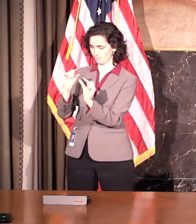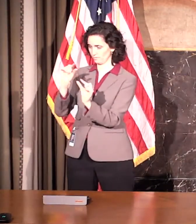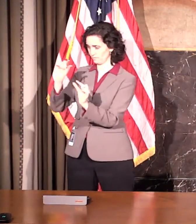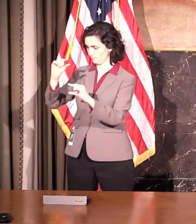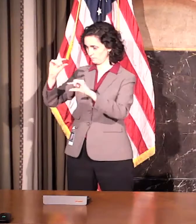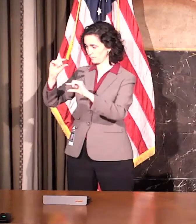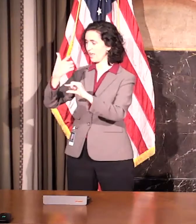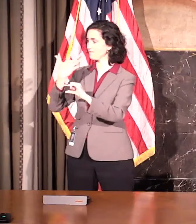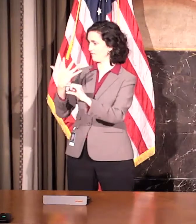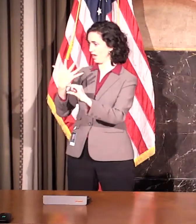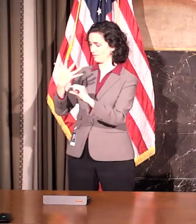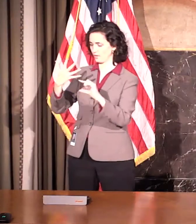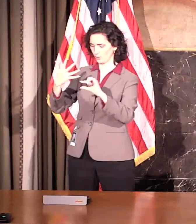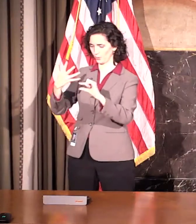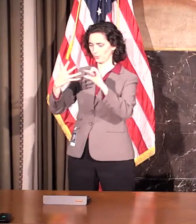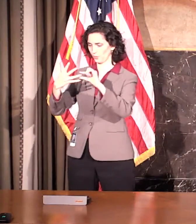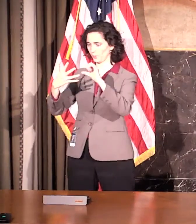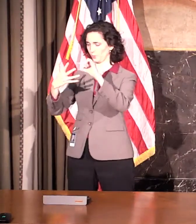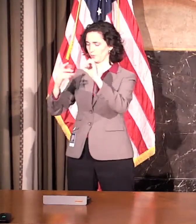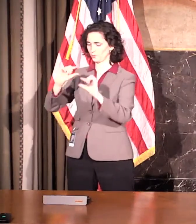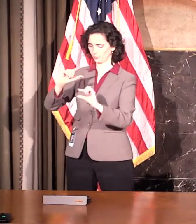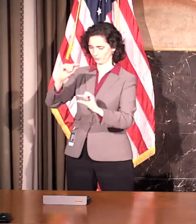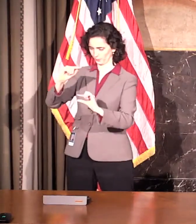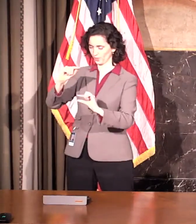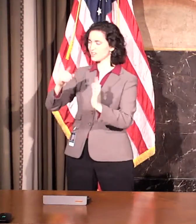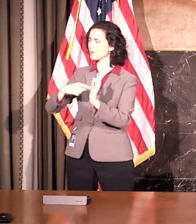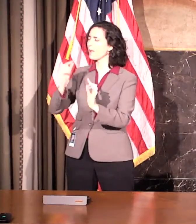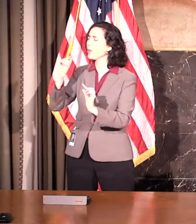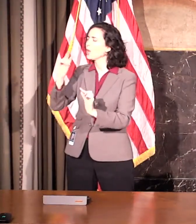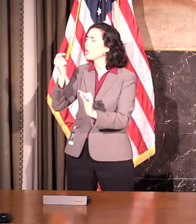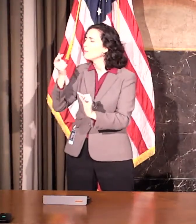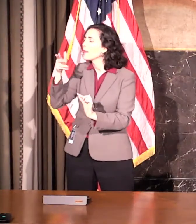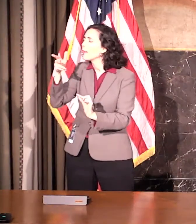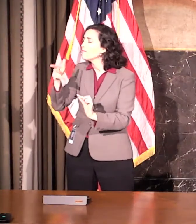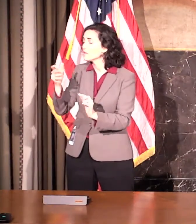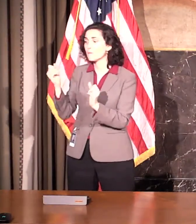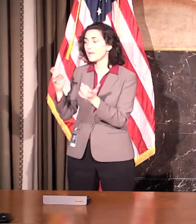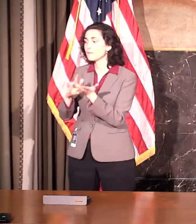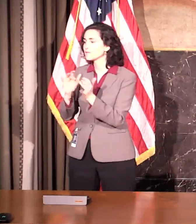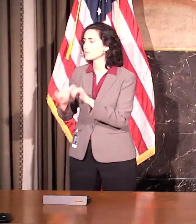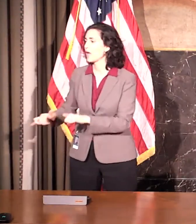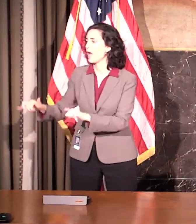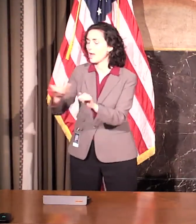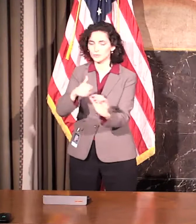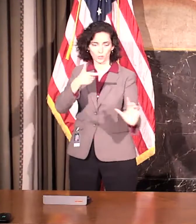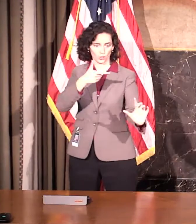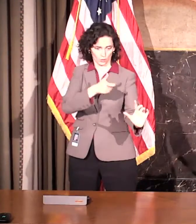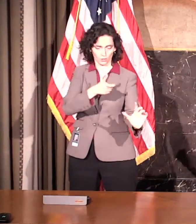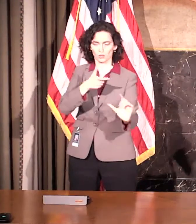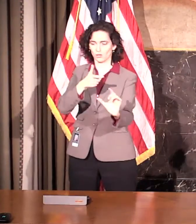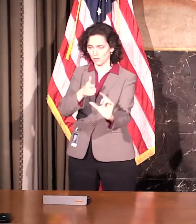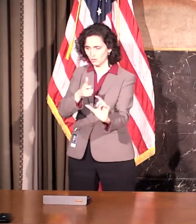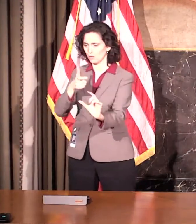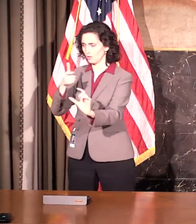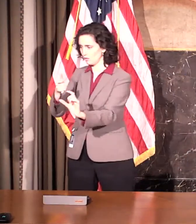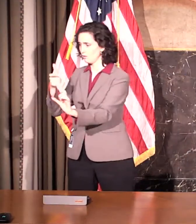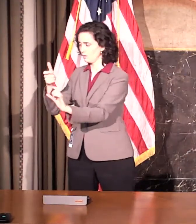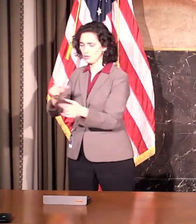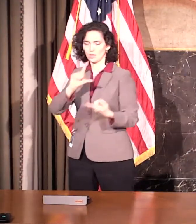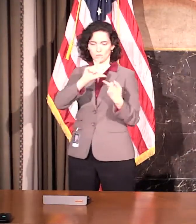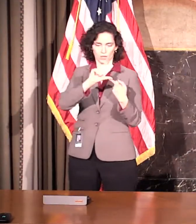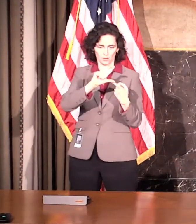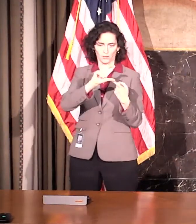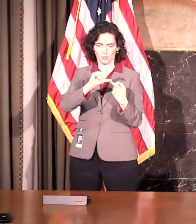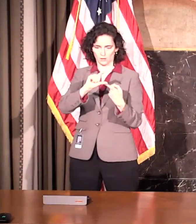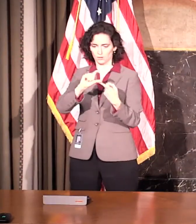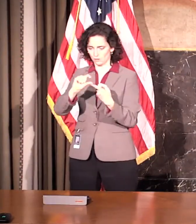over. So, I think this happens a lot with all types of medicine. I mean, it's pretty routine to have a little bit extra fill in